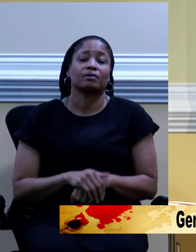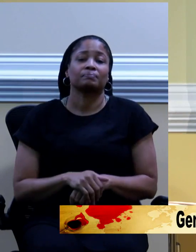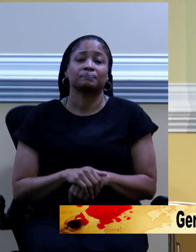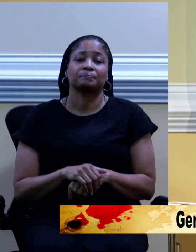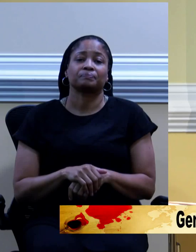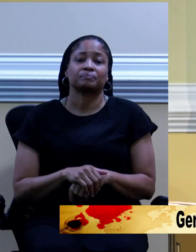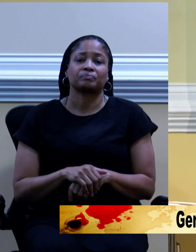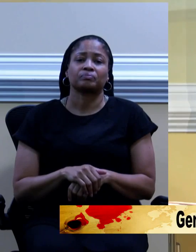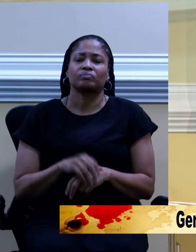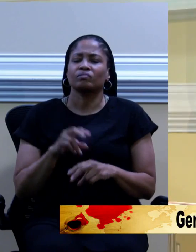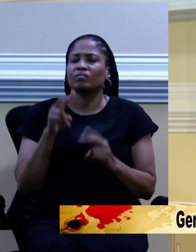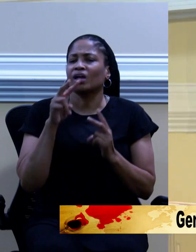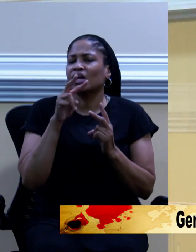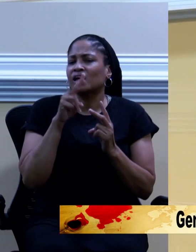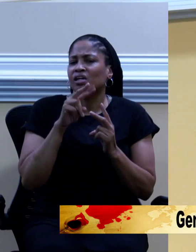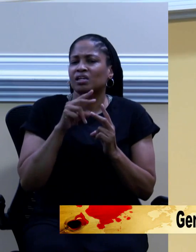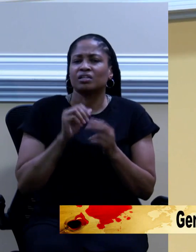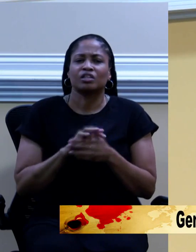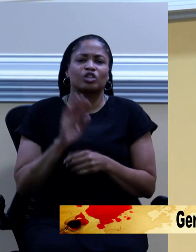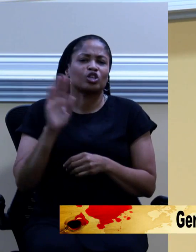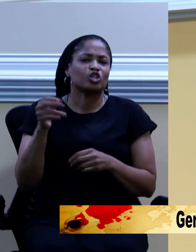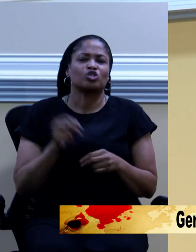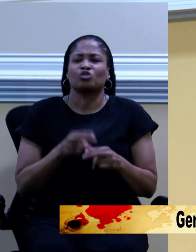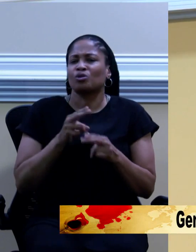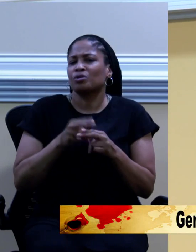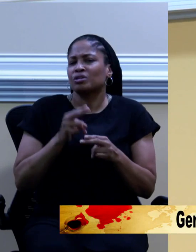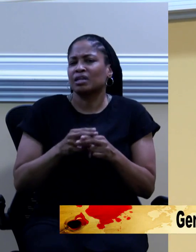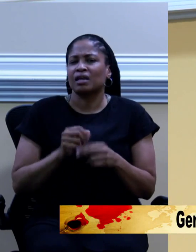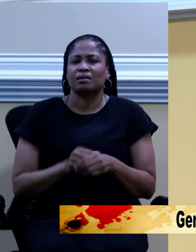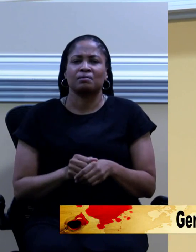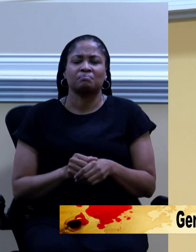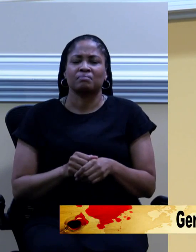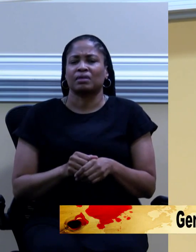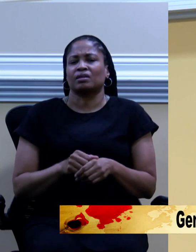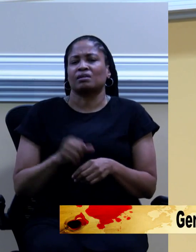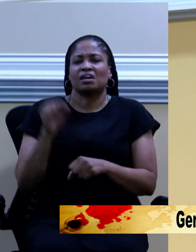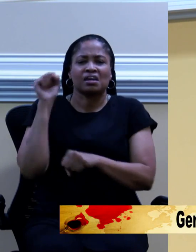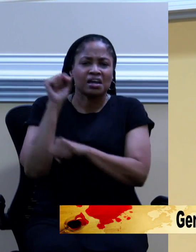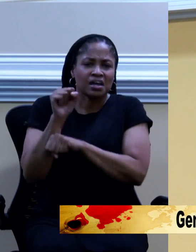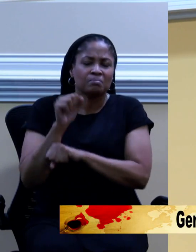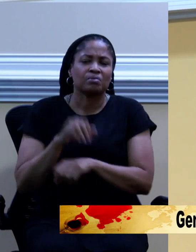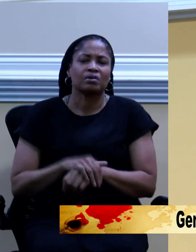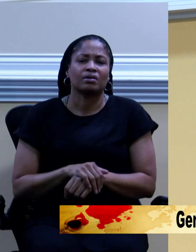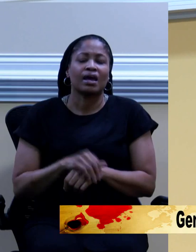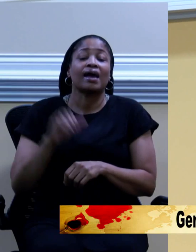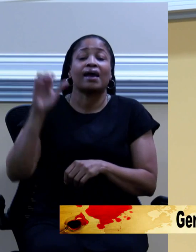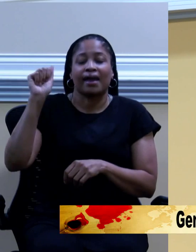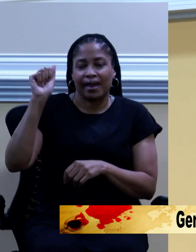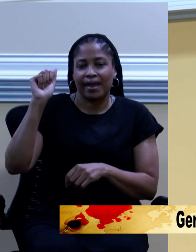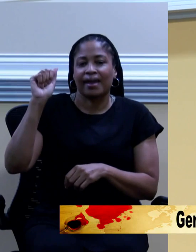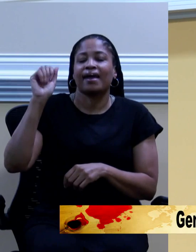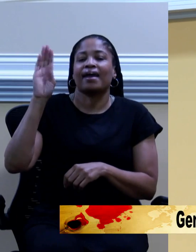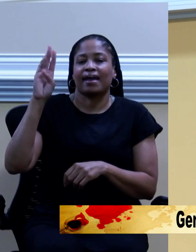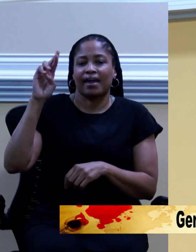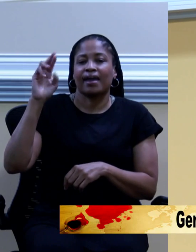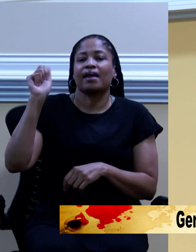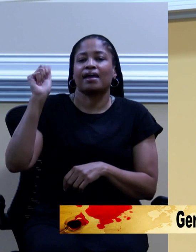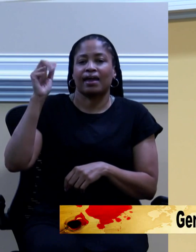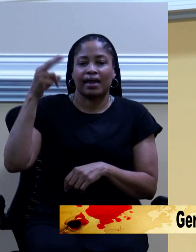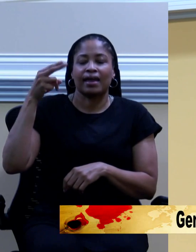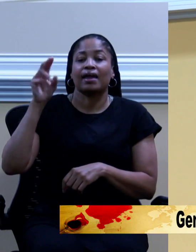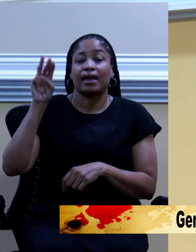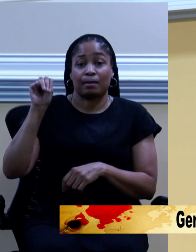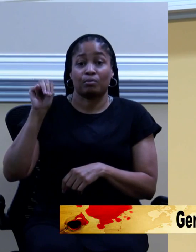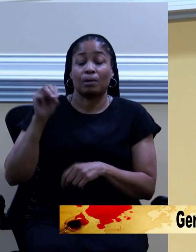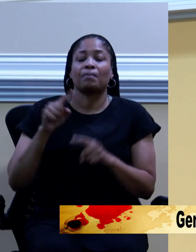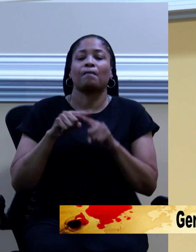and read. Neither shall thy name any more be called Abram. Uh-huh. But thy name shall be called be Abraham. Go ahead. For a father of many nations